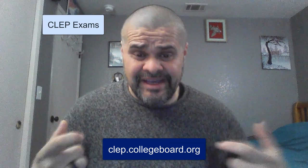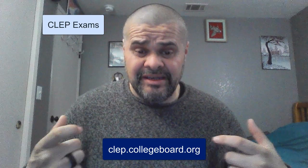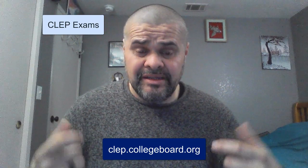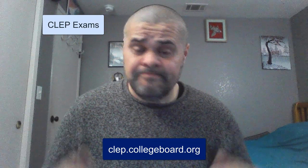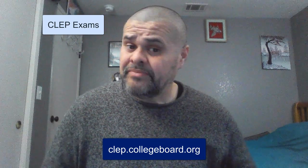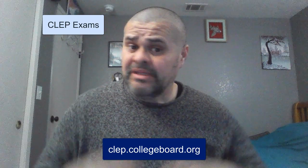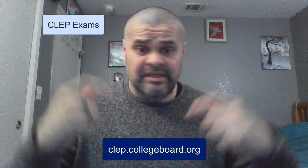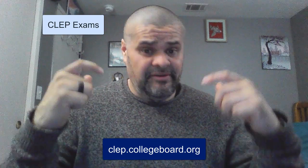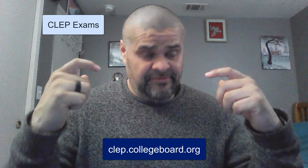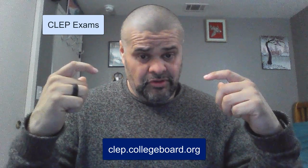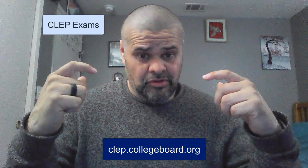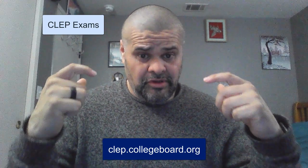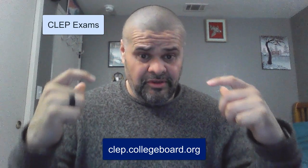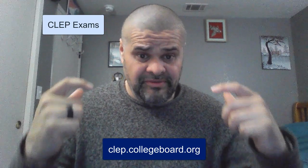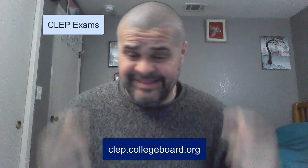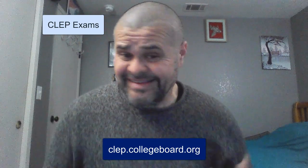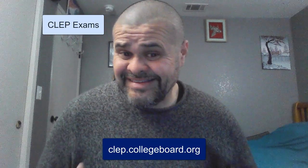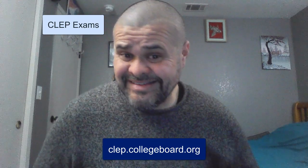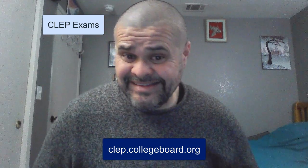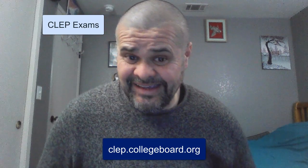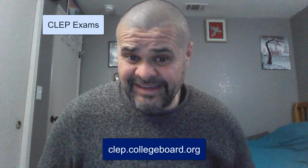again, if this